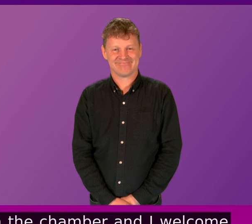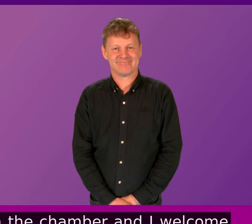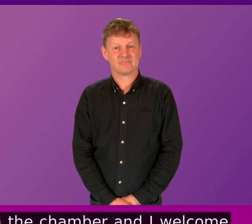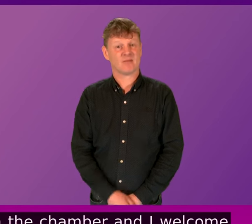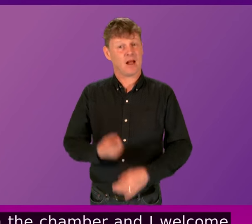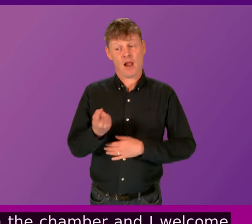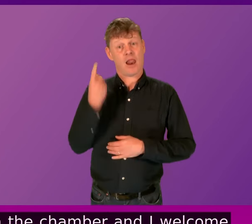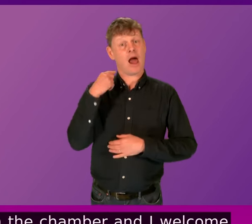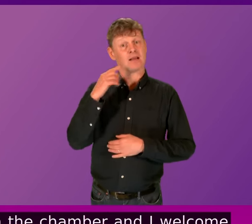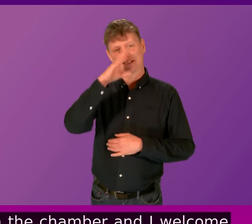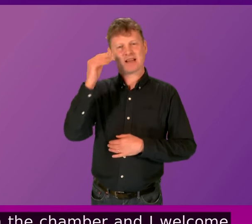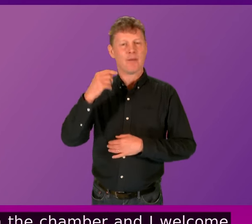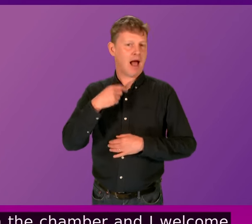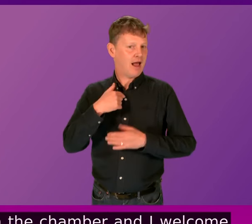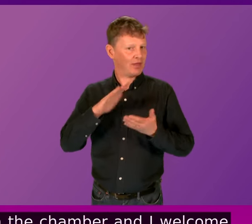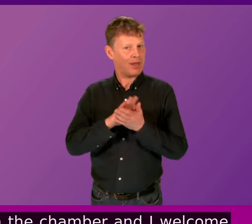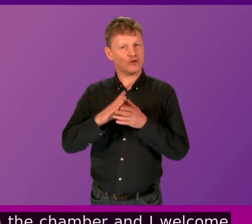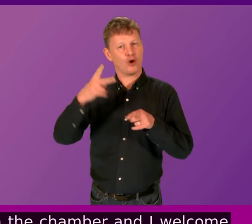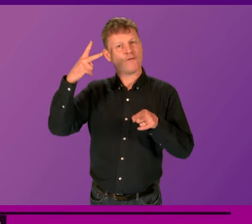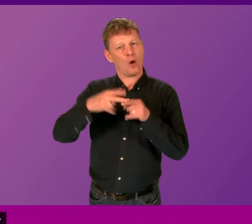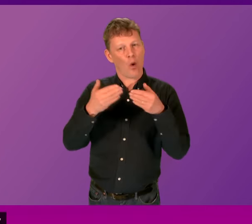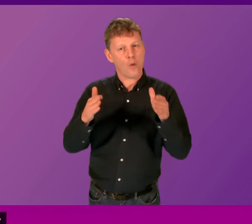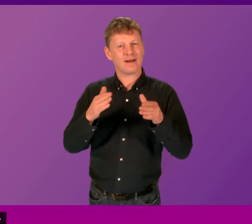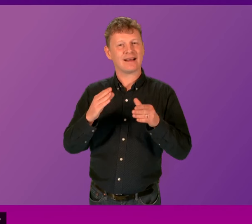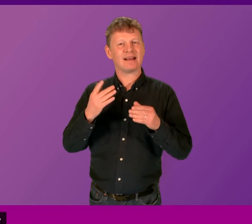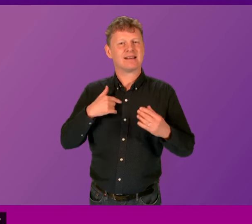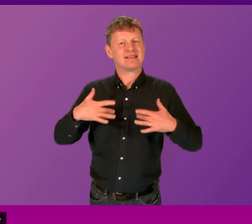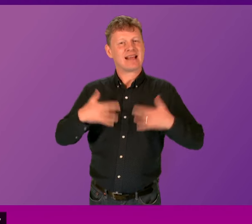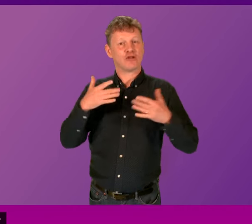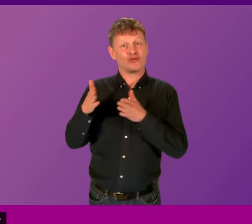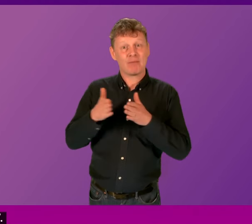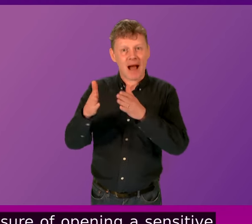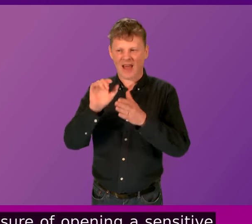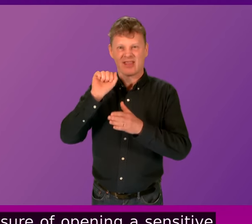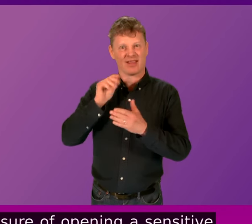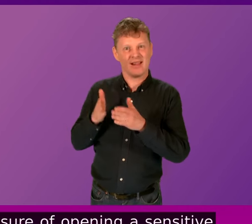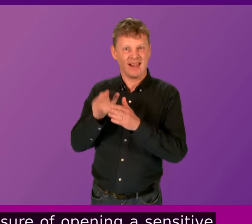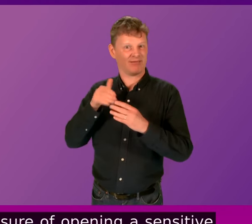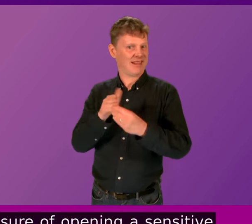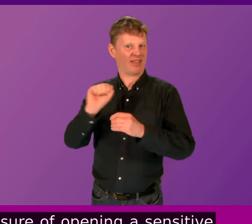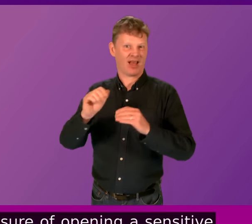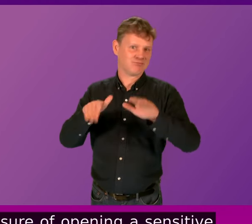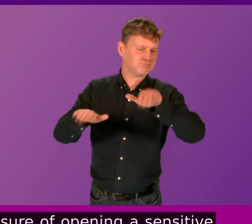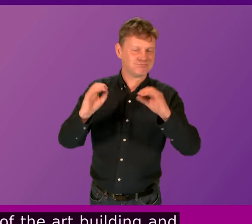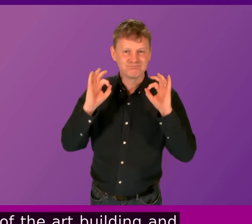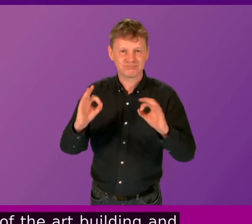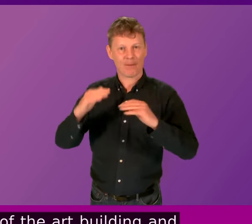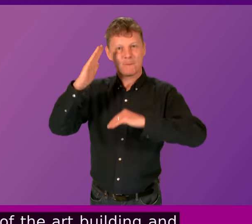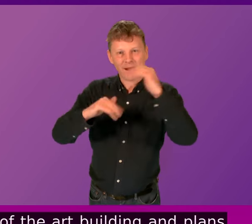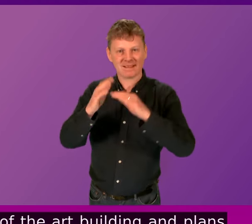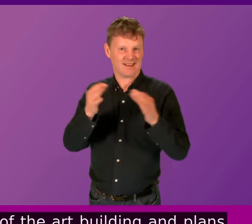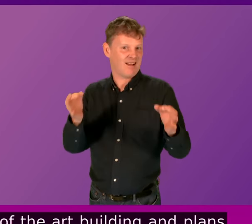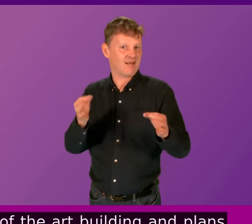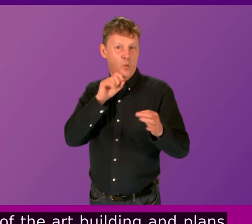Last summer, I had the pleasure of opening a sensory path leading to their state-of-the-art building, and plans are underway to construct a sensory garden.